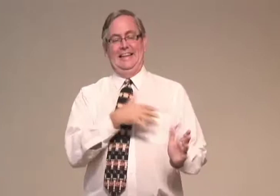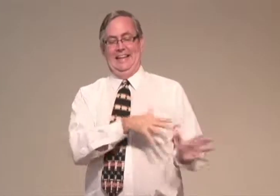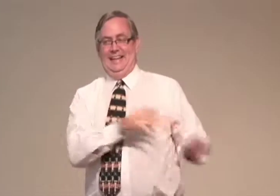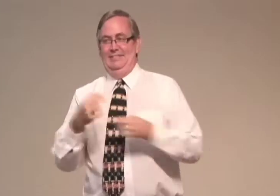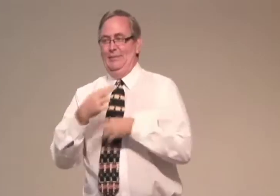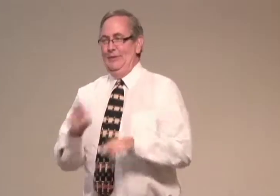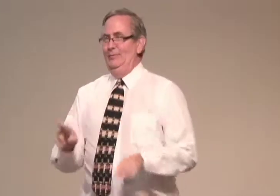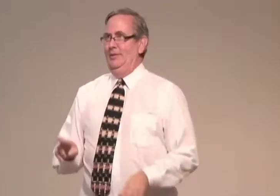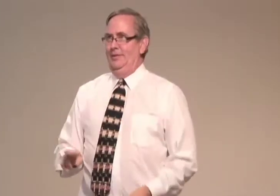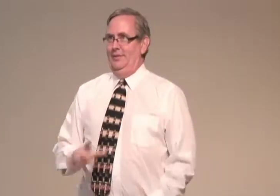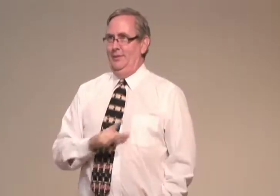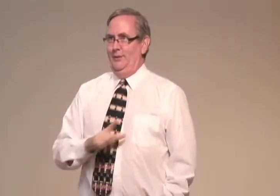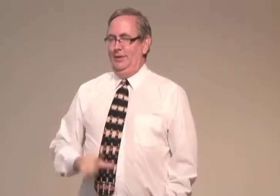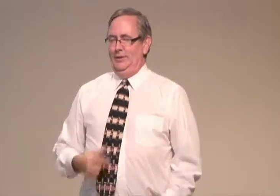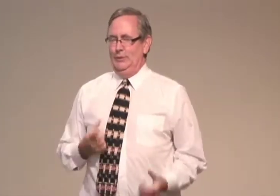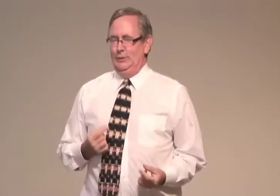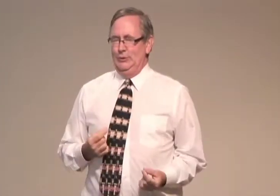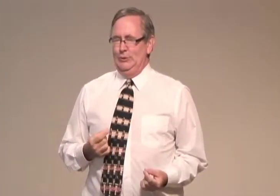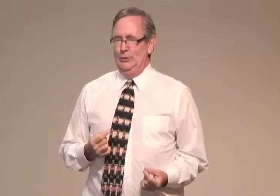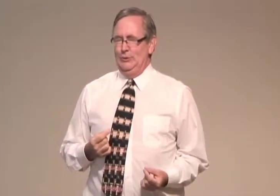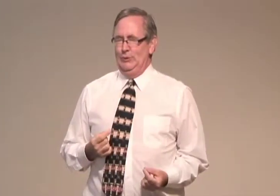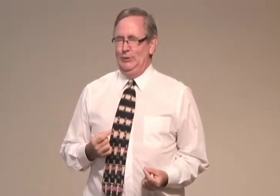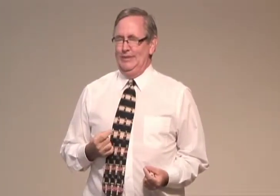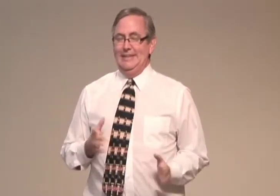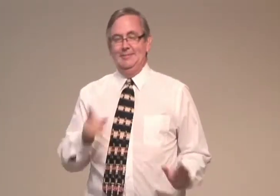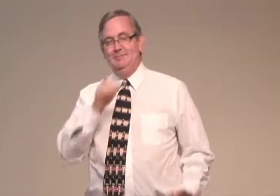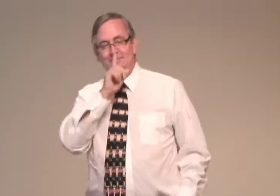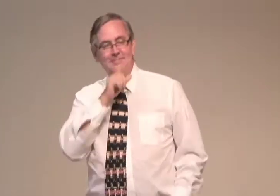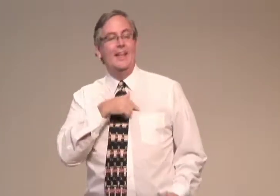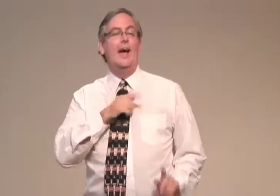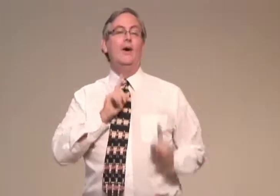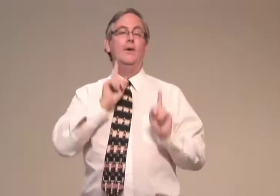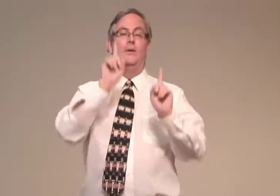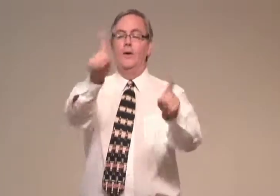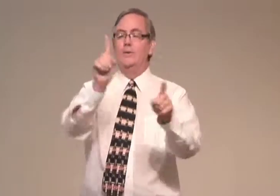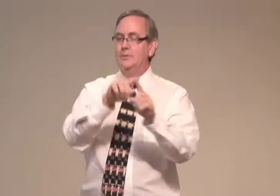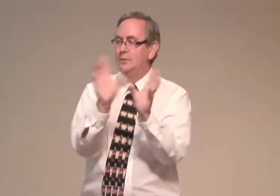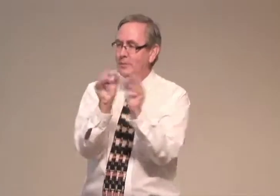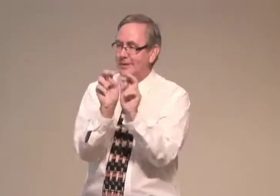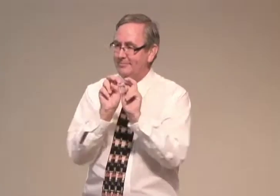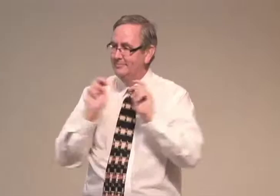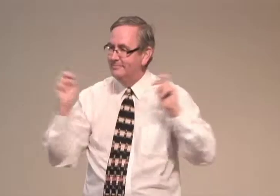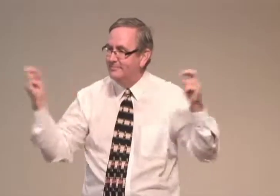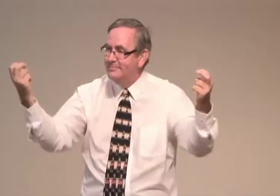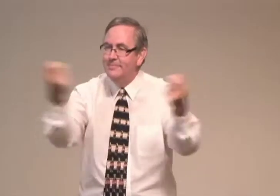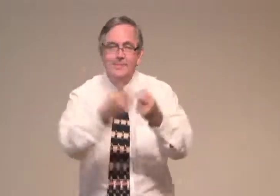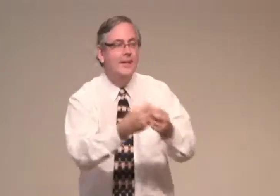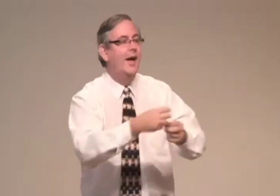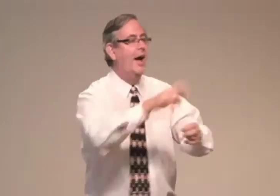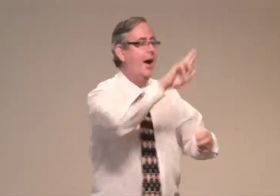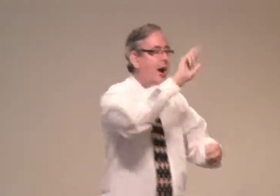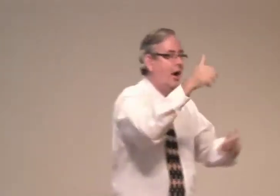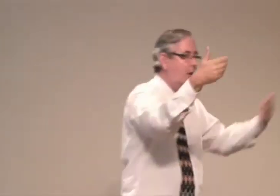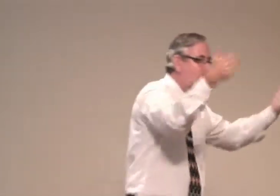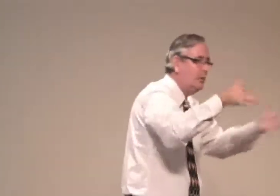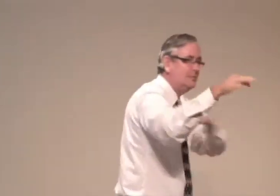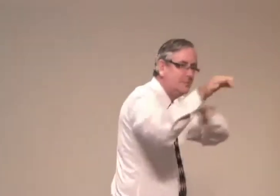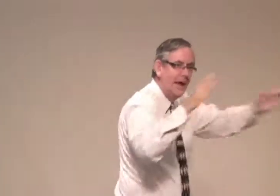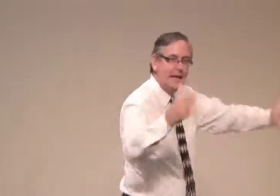I didn't see anything. They left the room. And I said, Lord, I just don't know what to do. We went to that meeting. We're all sitting around.